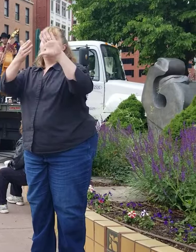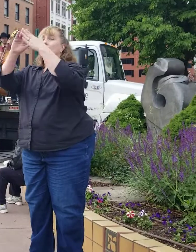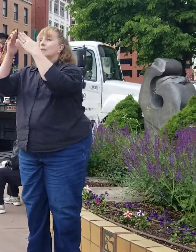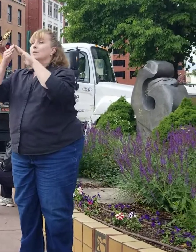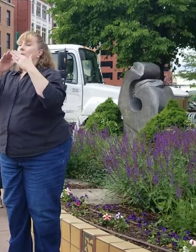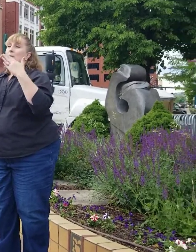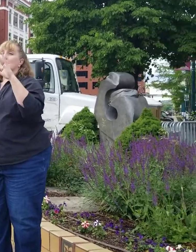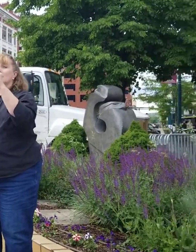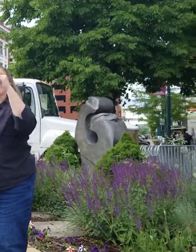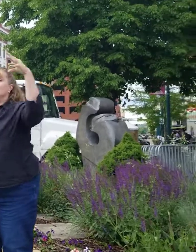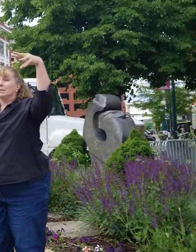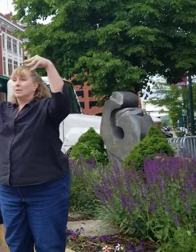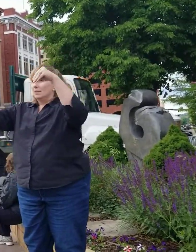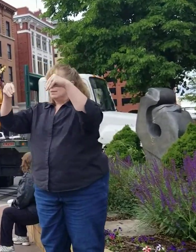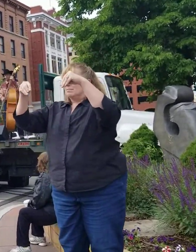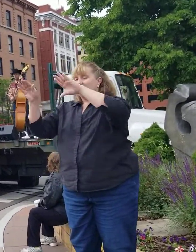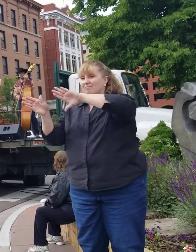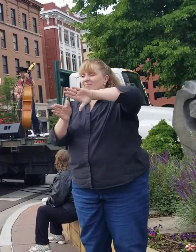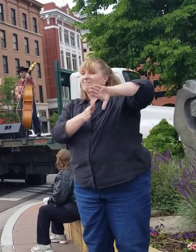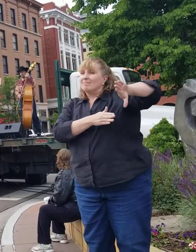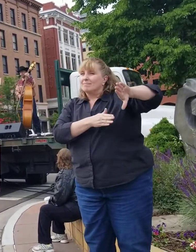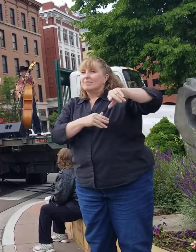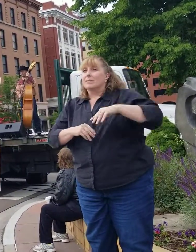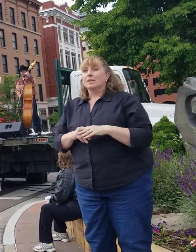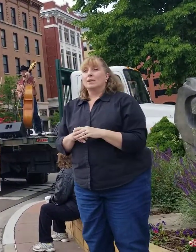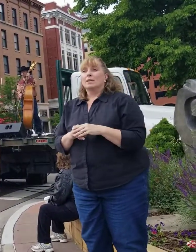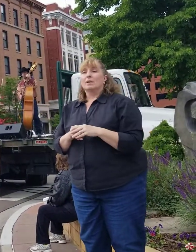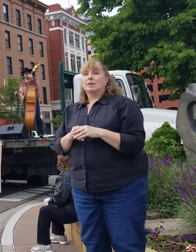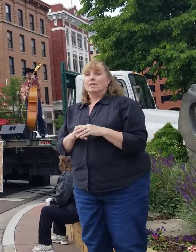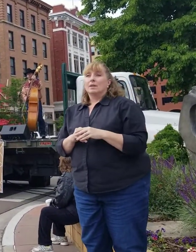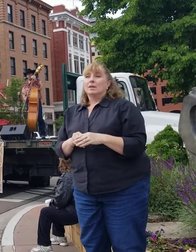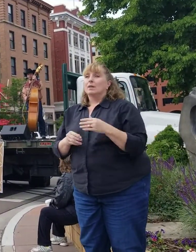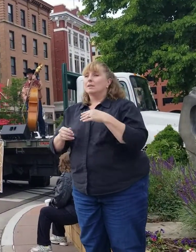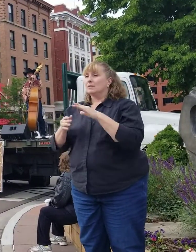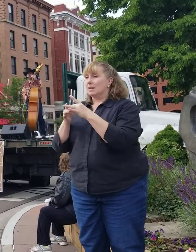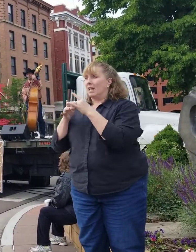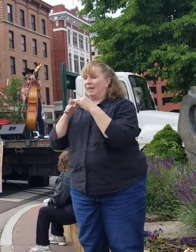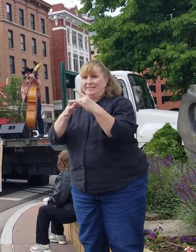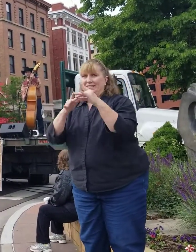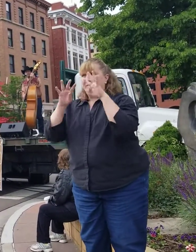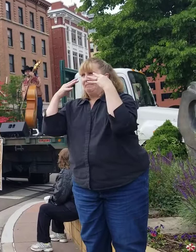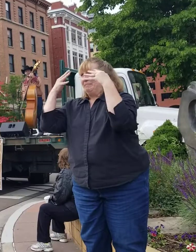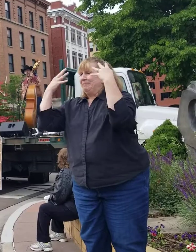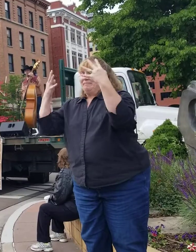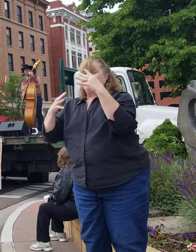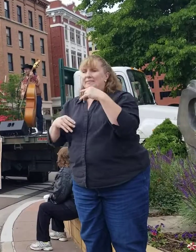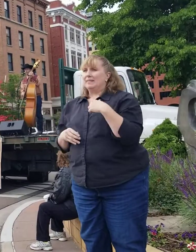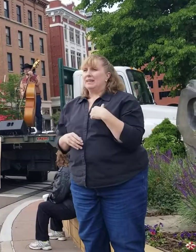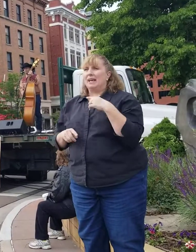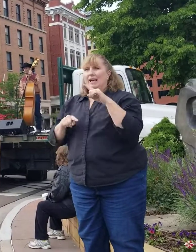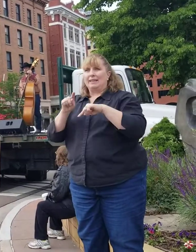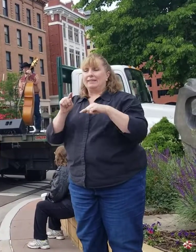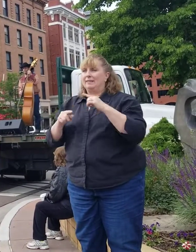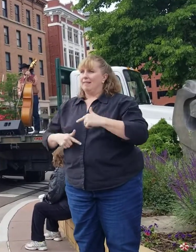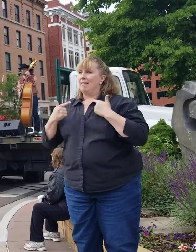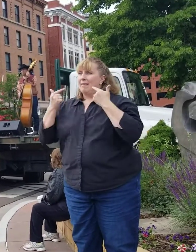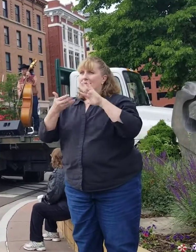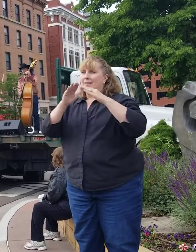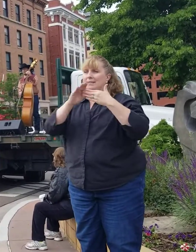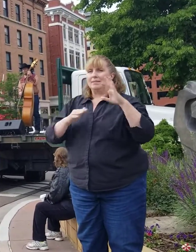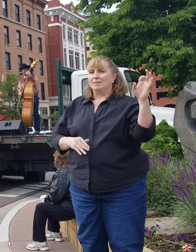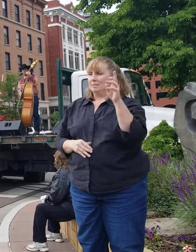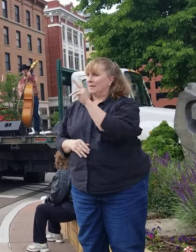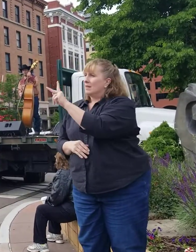life And the city way Are driving me insane I wanna be alone